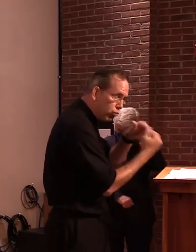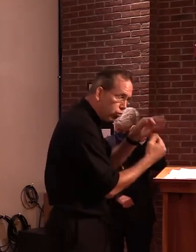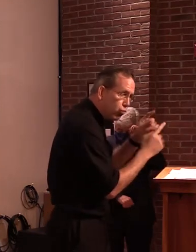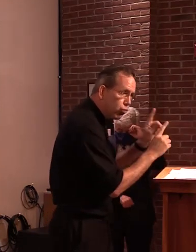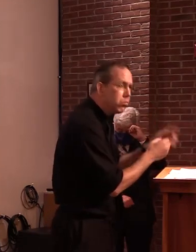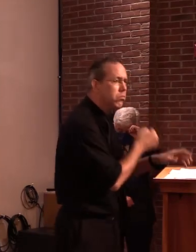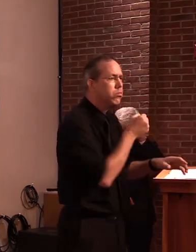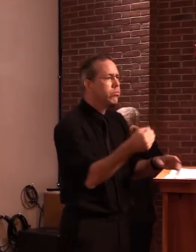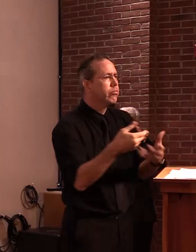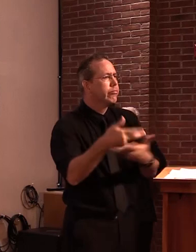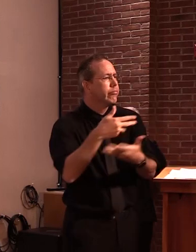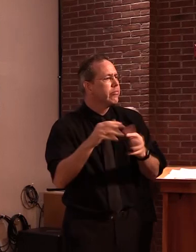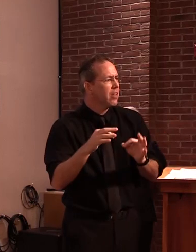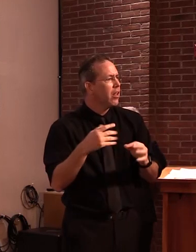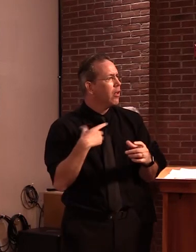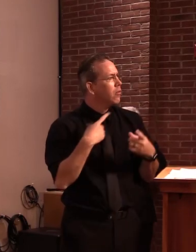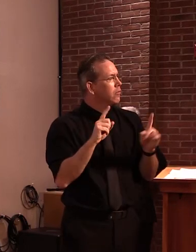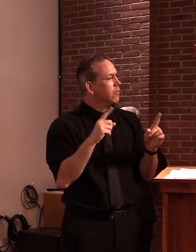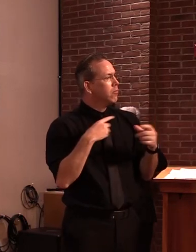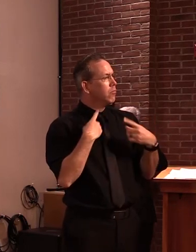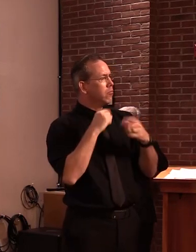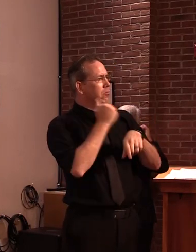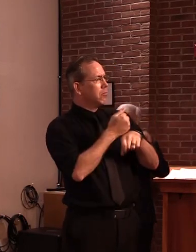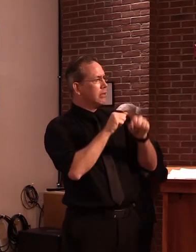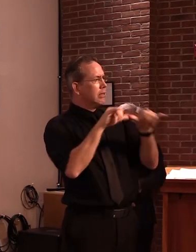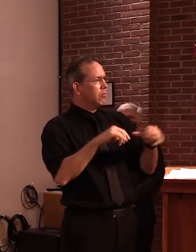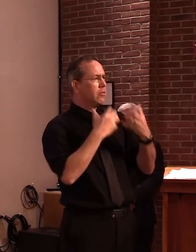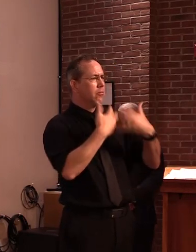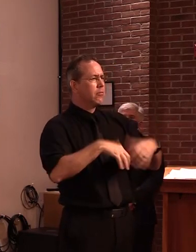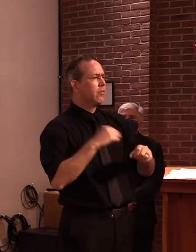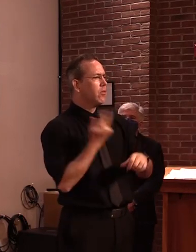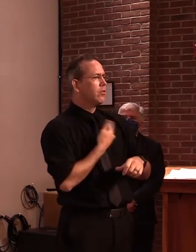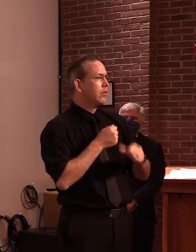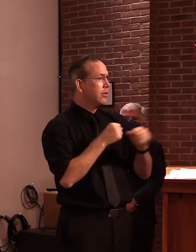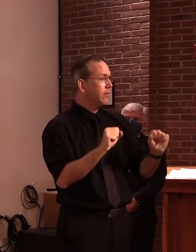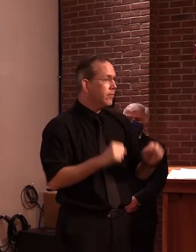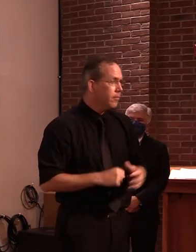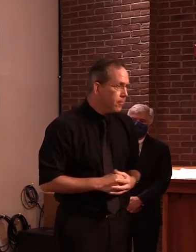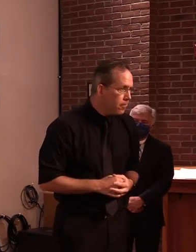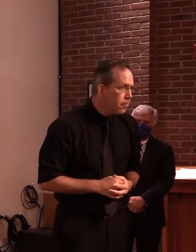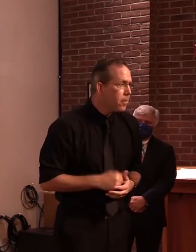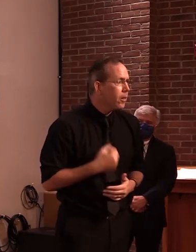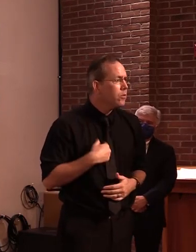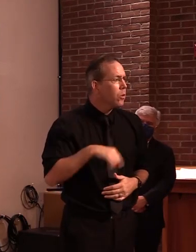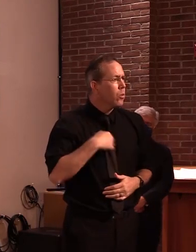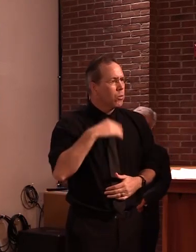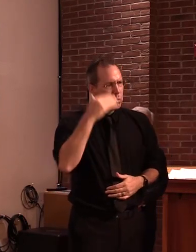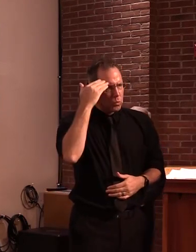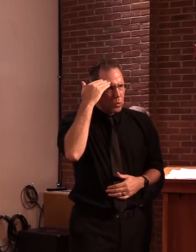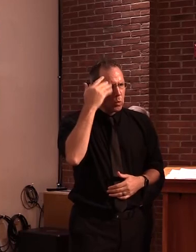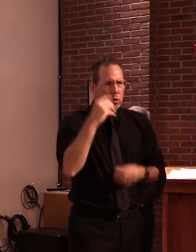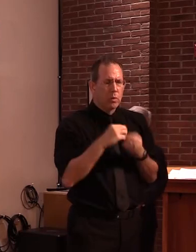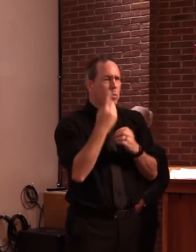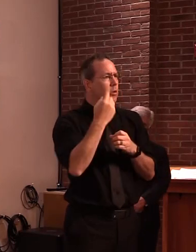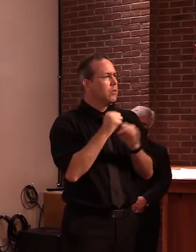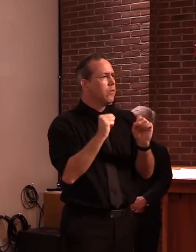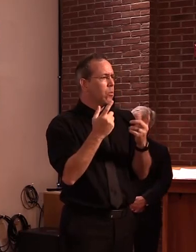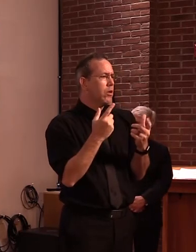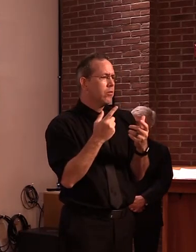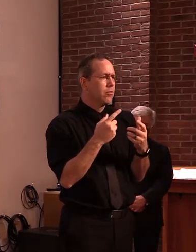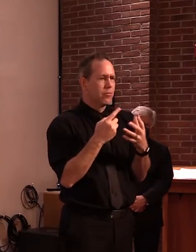protocols. Just because we know that that's the biggest inherent danger to any facility